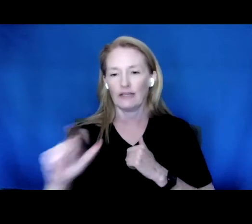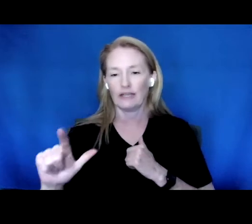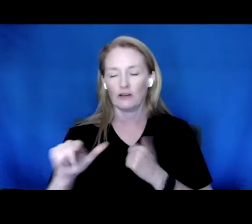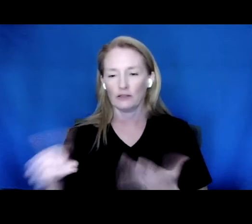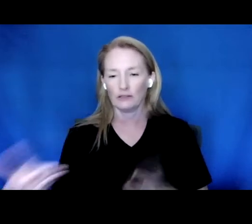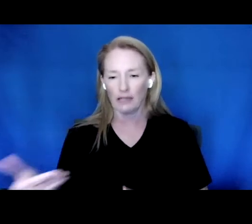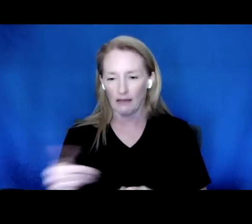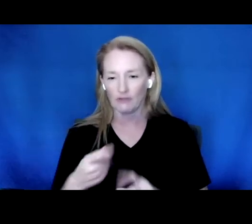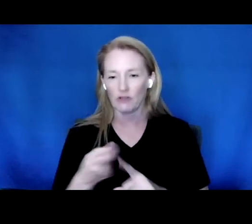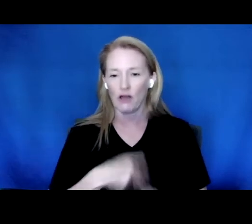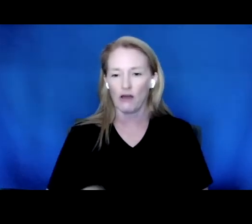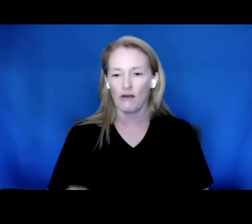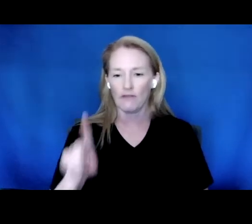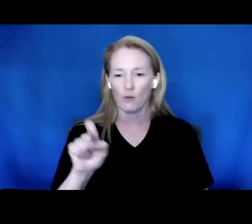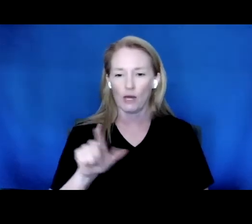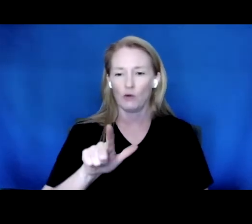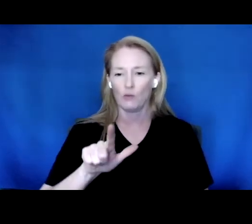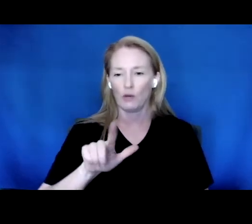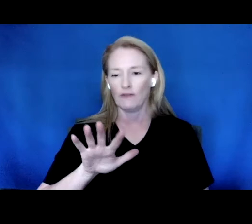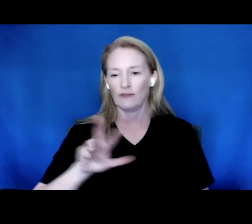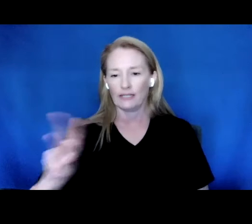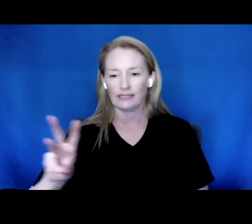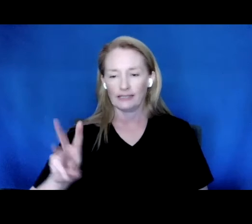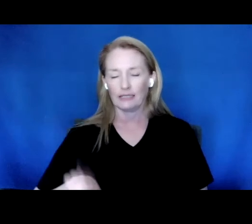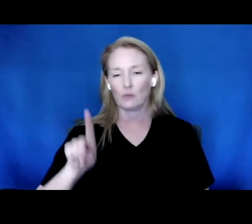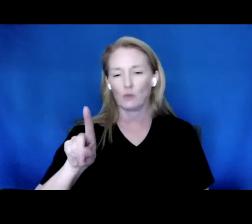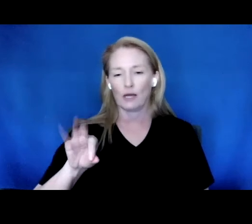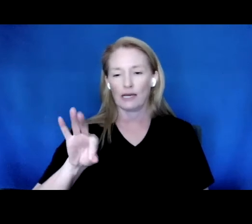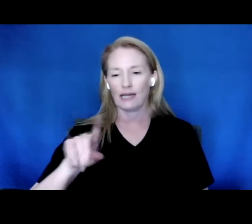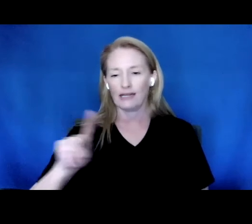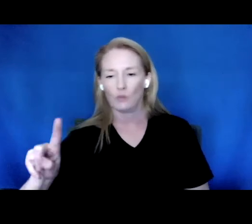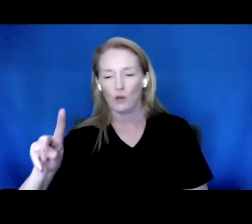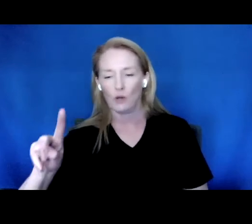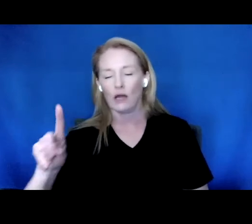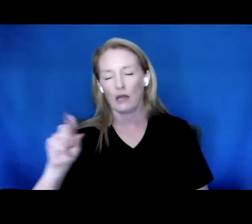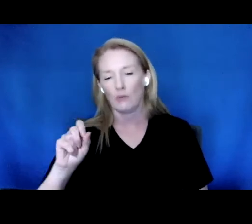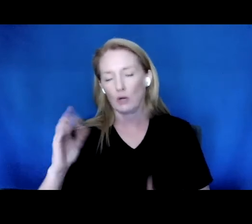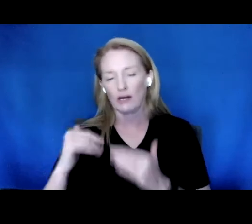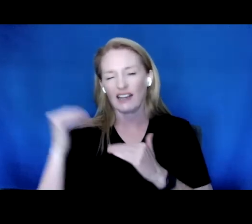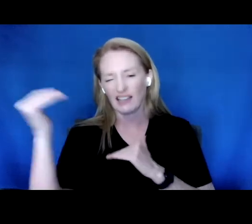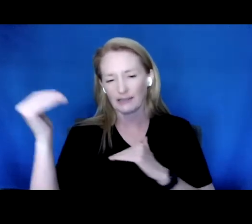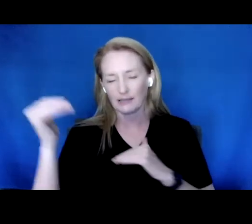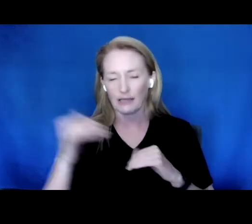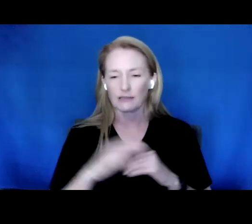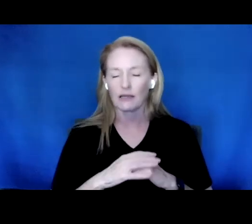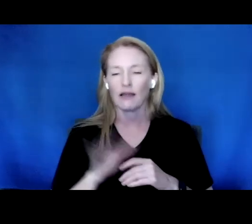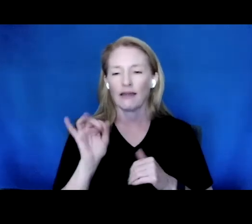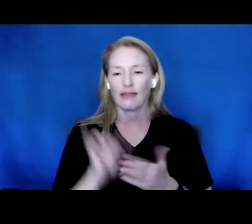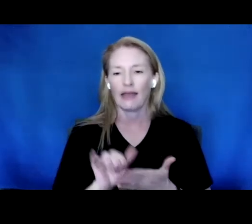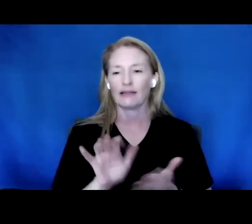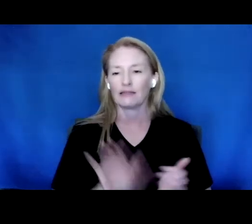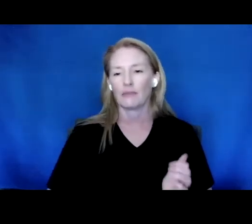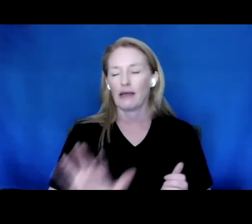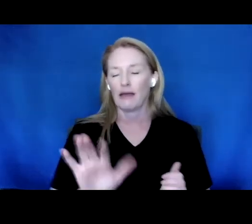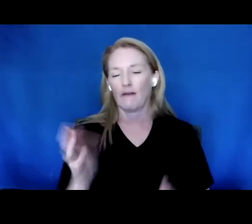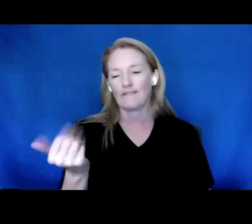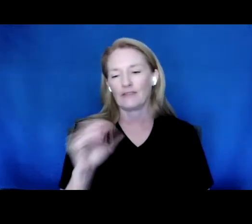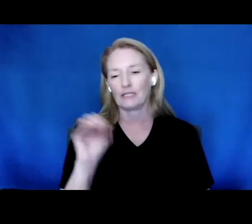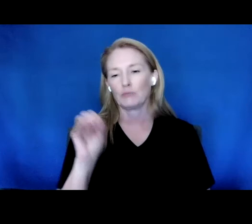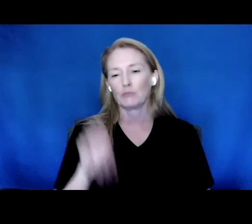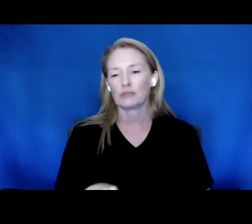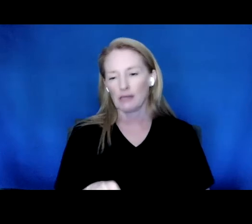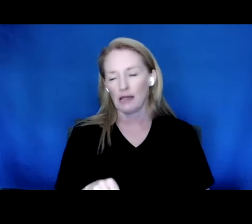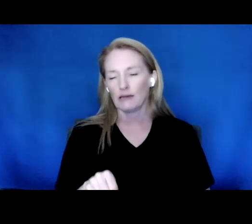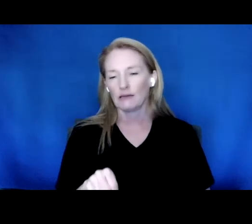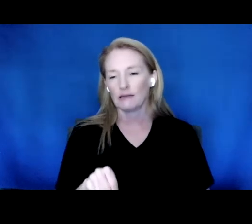1,156 deaths, 191 were in excess, and that comes out to about 15% of the deaths were in excess.